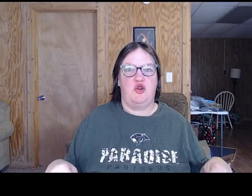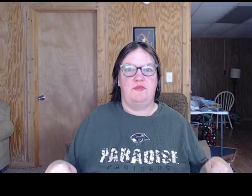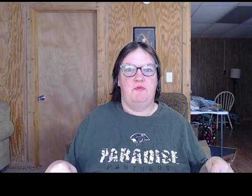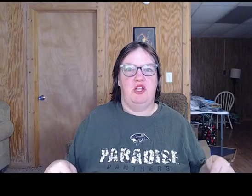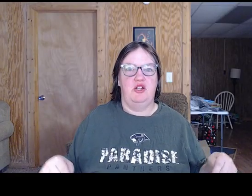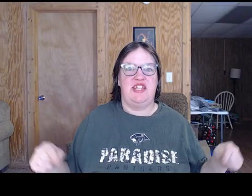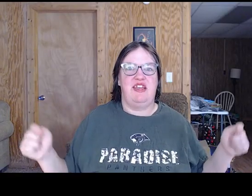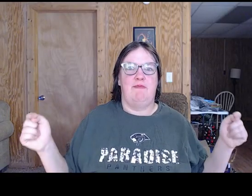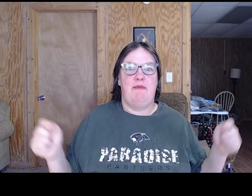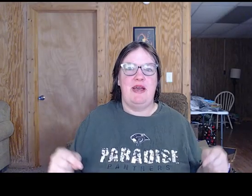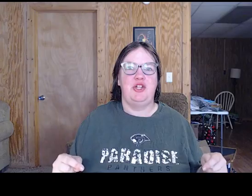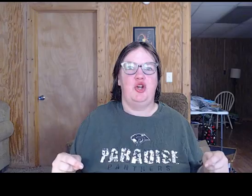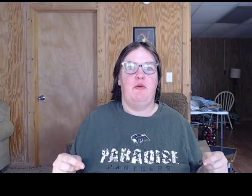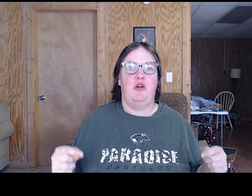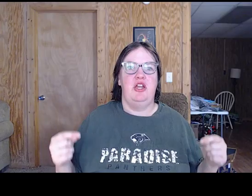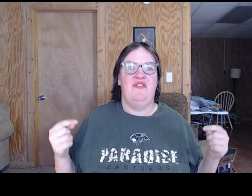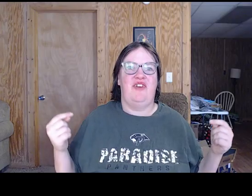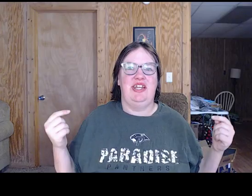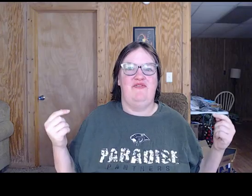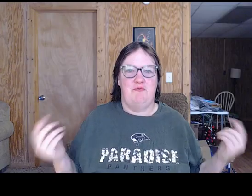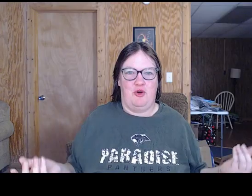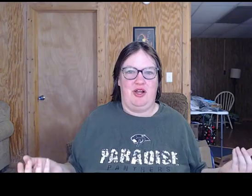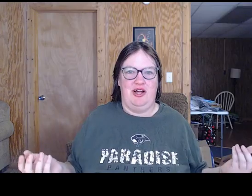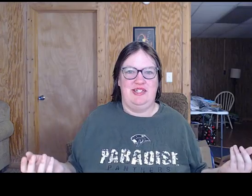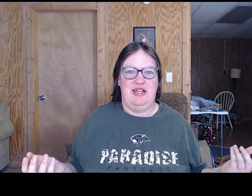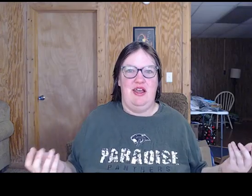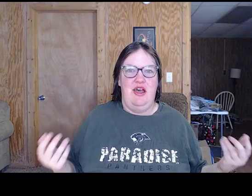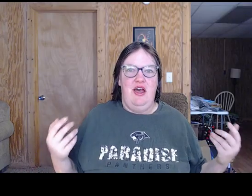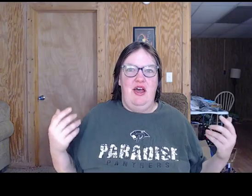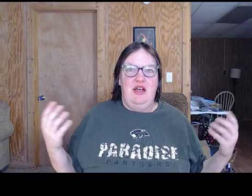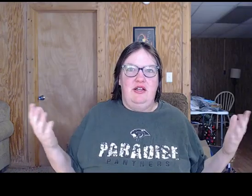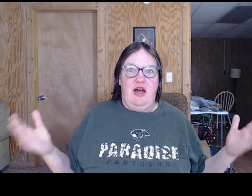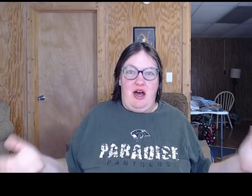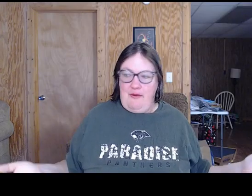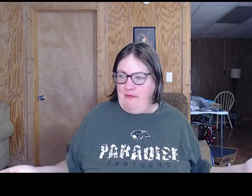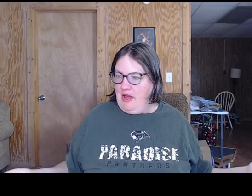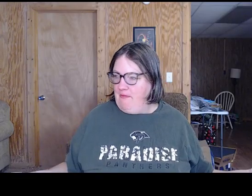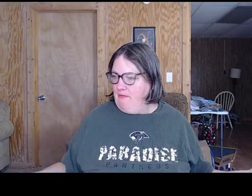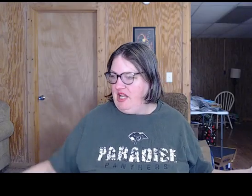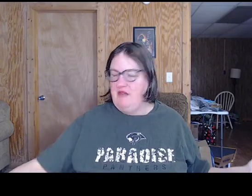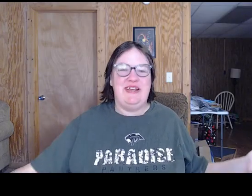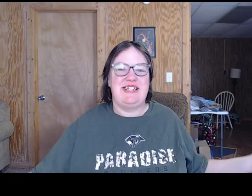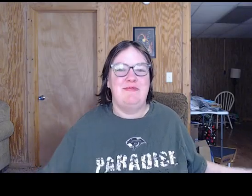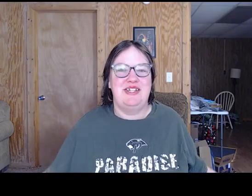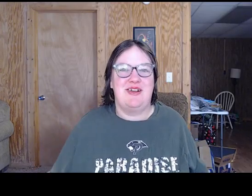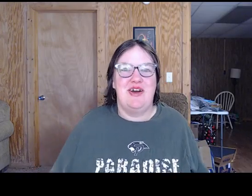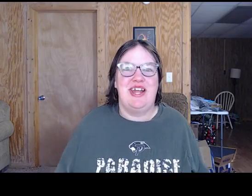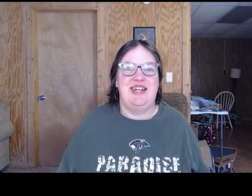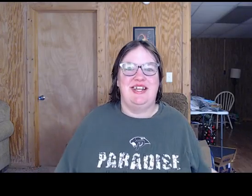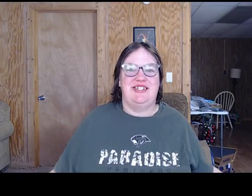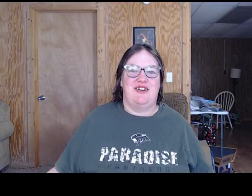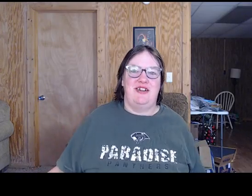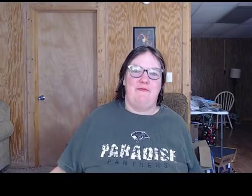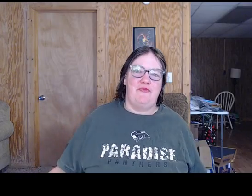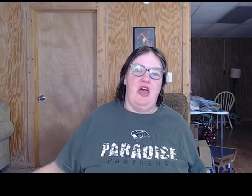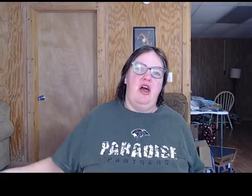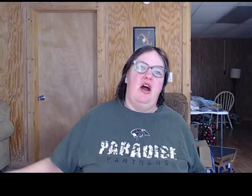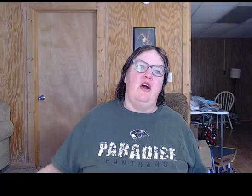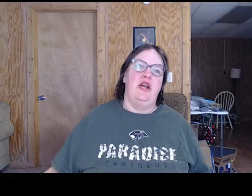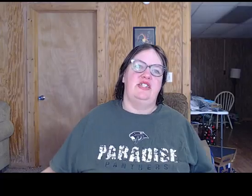description below to take you to my Patreon where you can find even more content. Um, but in the meantime, let's go ahead and get started. Alright, so